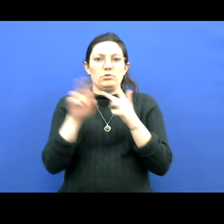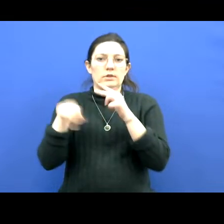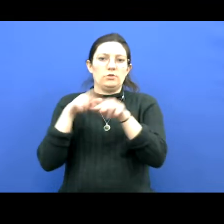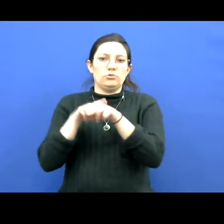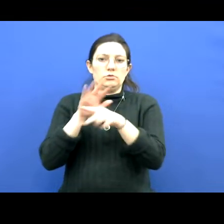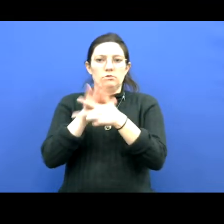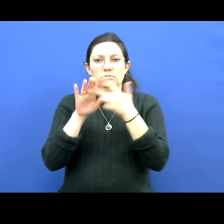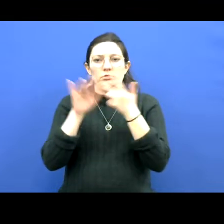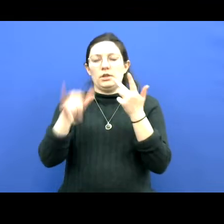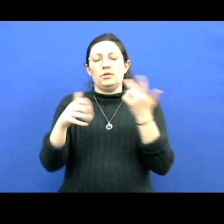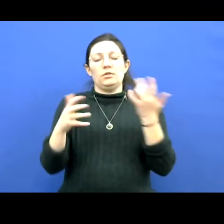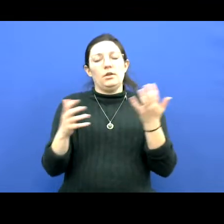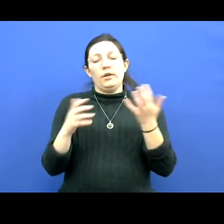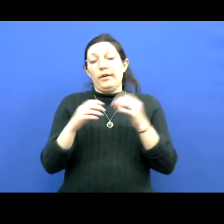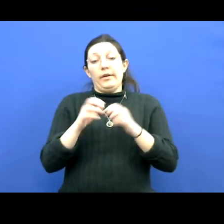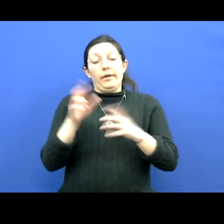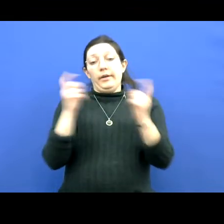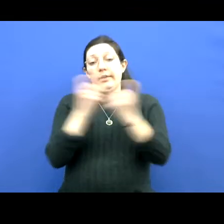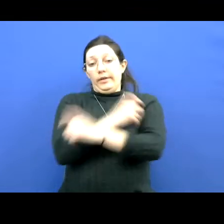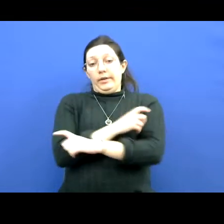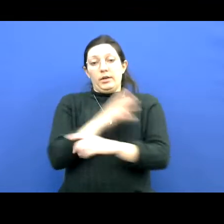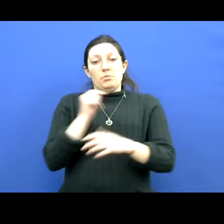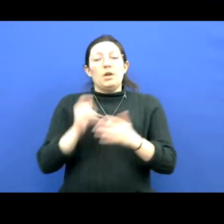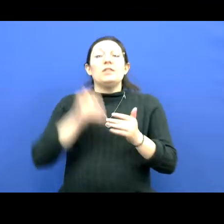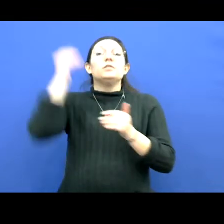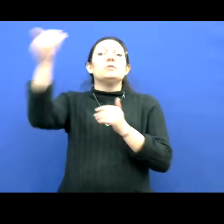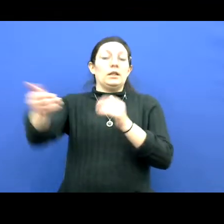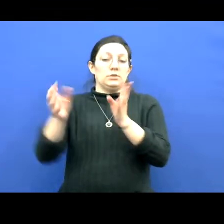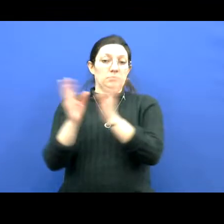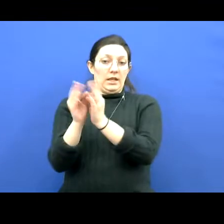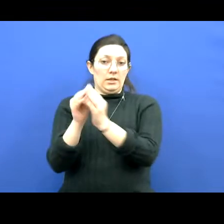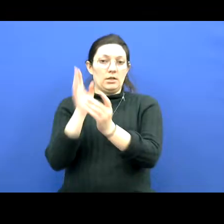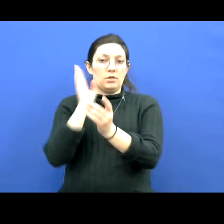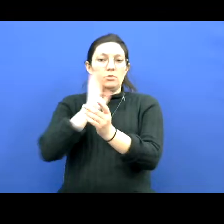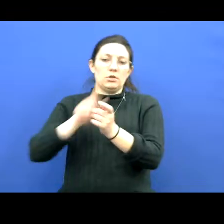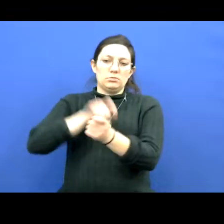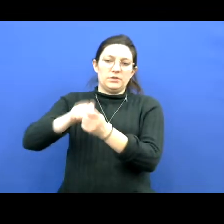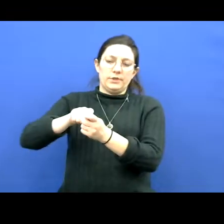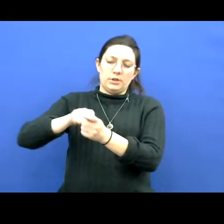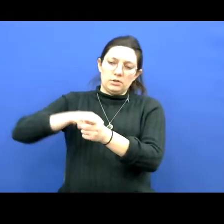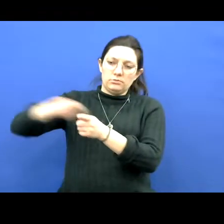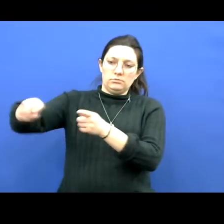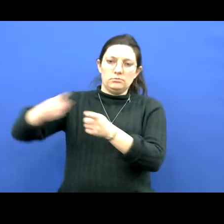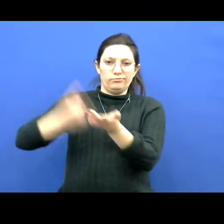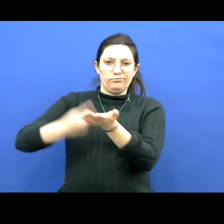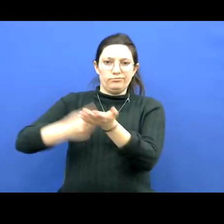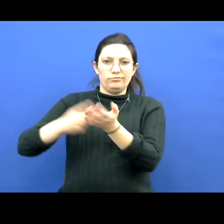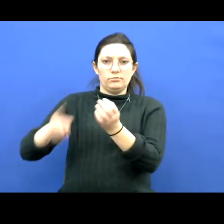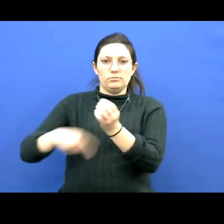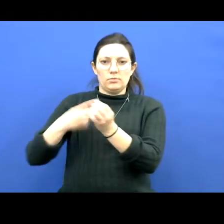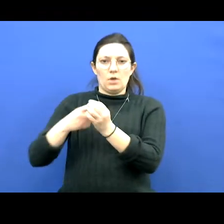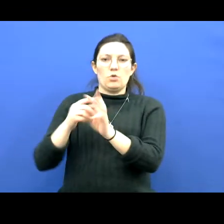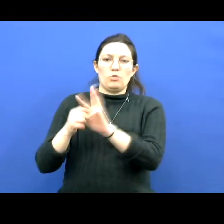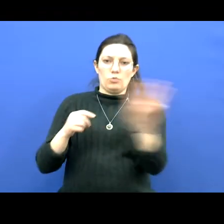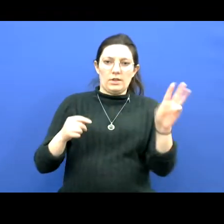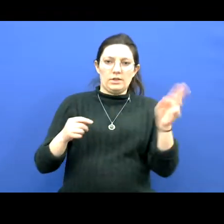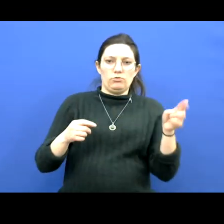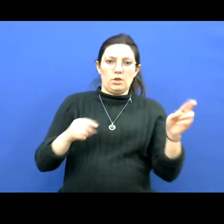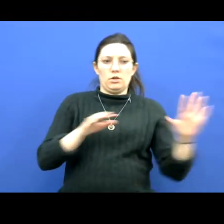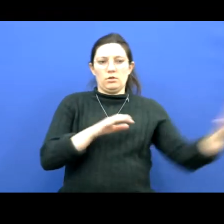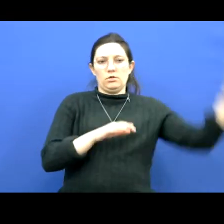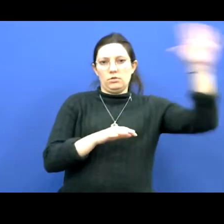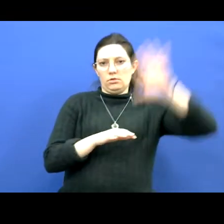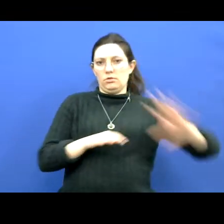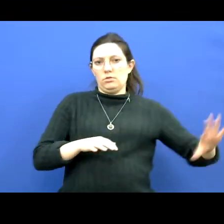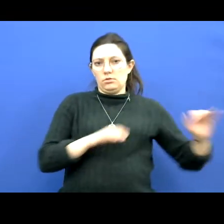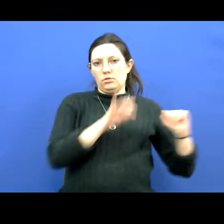we're going to have this in the next public hearing is actually specifically for the West Henrietta Historic